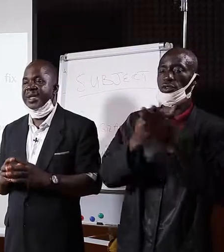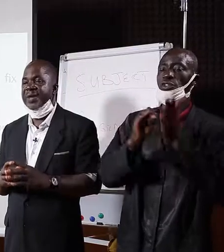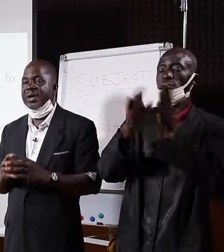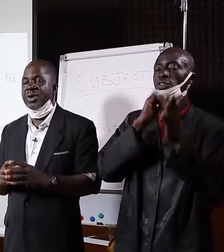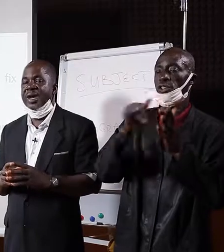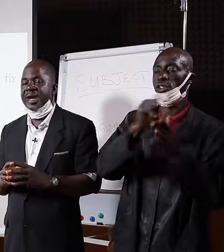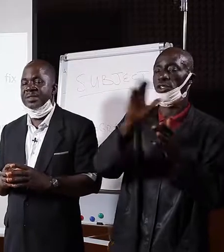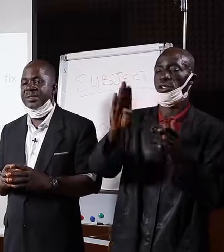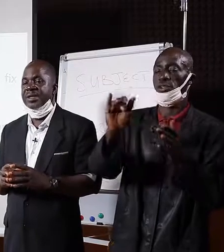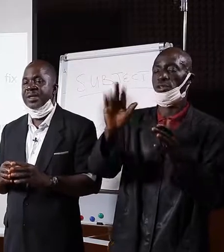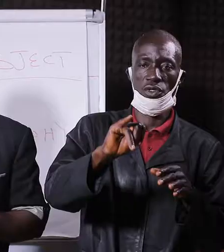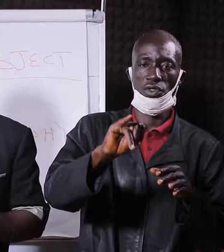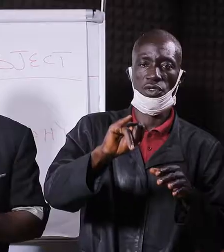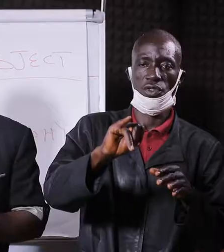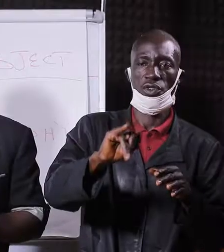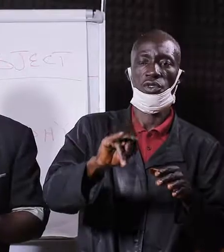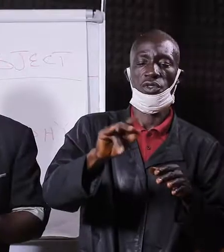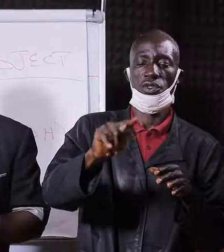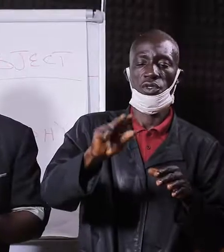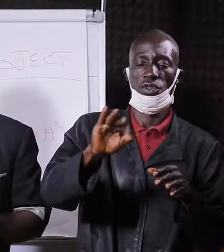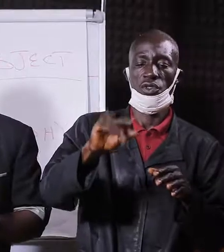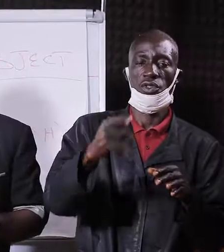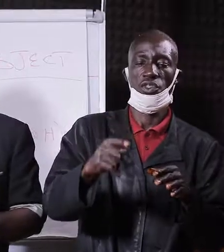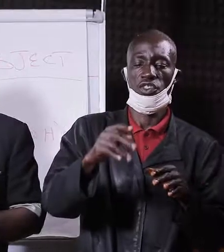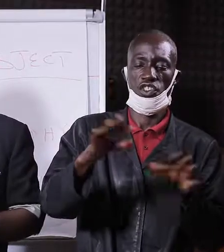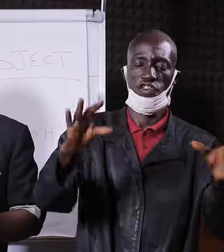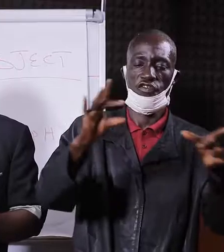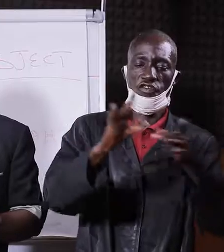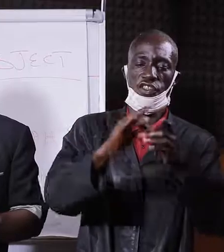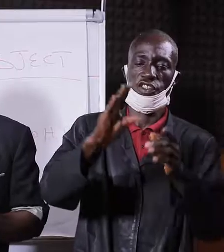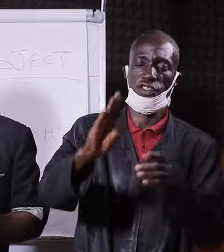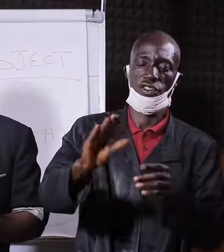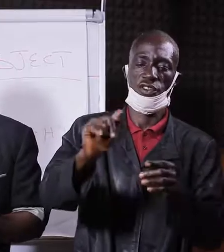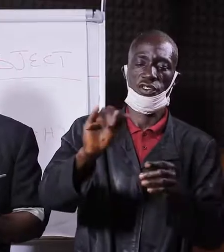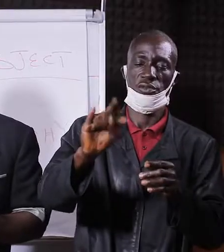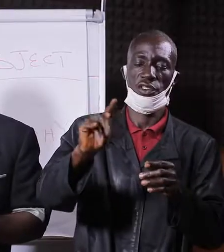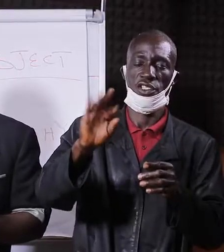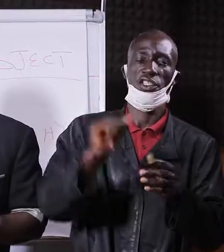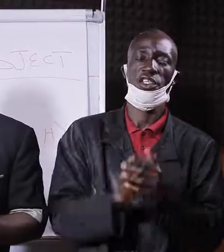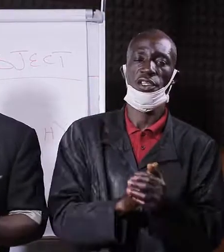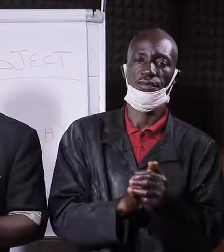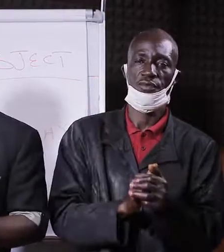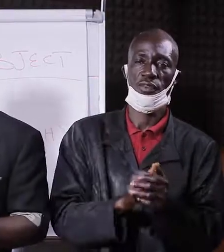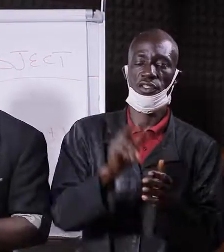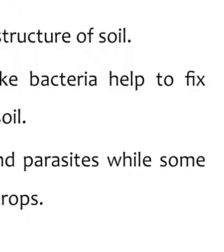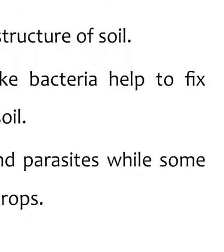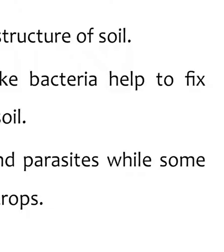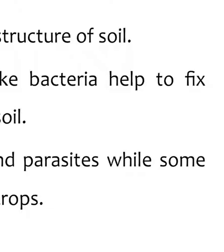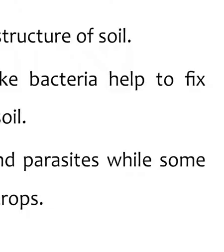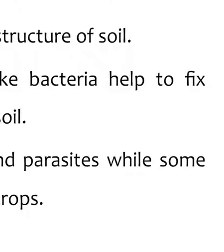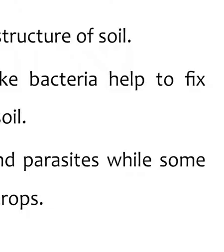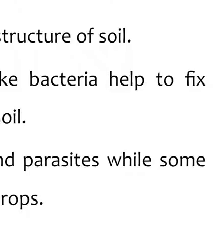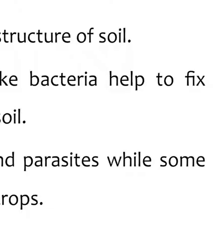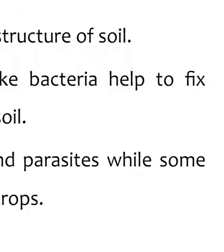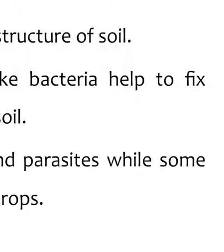a bacteria known as nitrogen-fixing bacteria. Nitrogen-fixing bacteria.